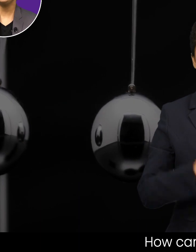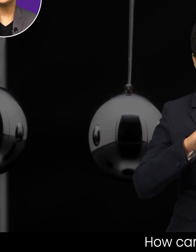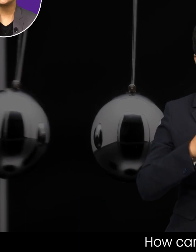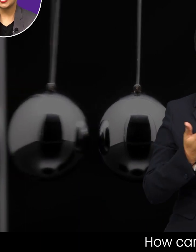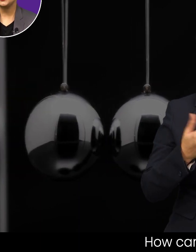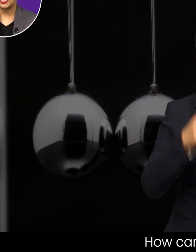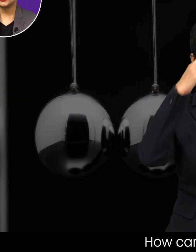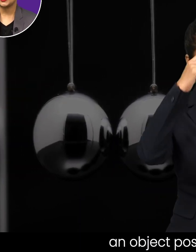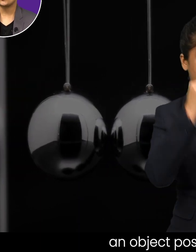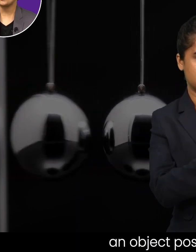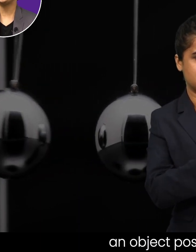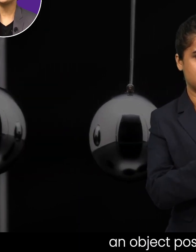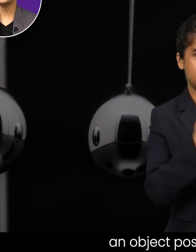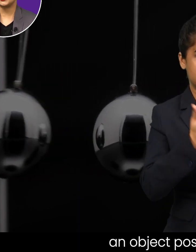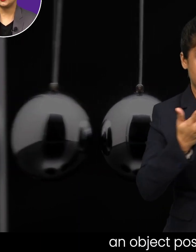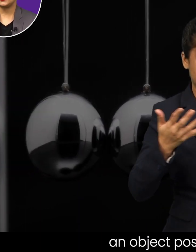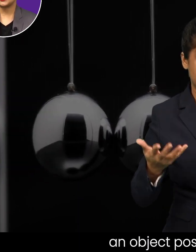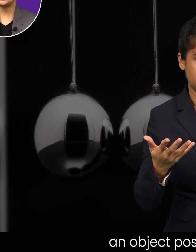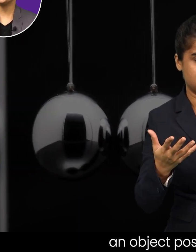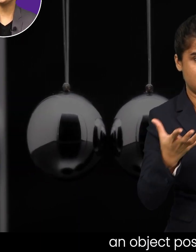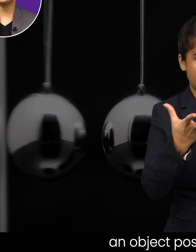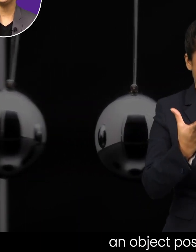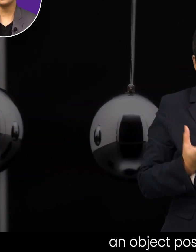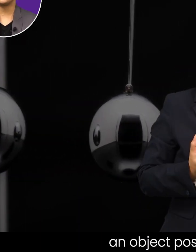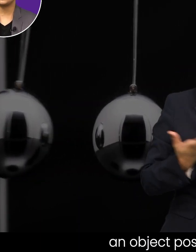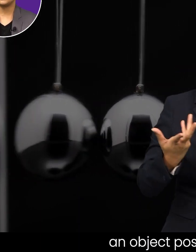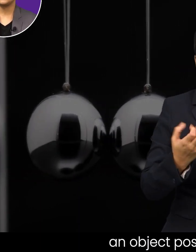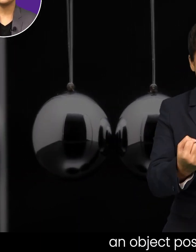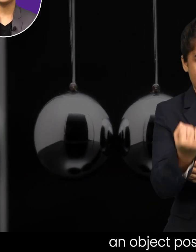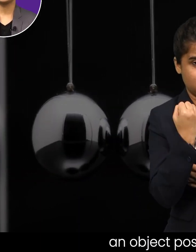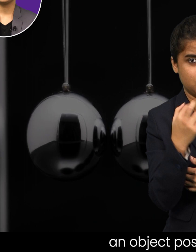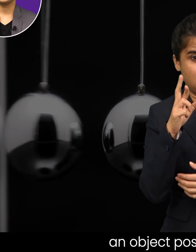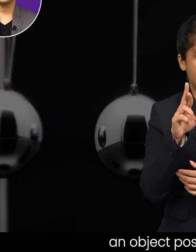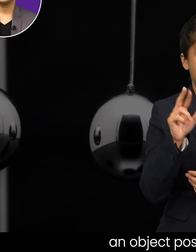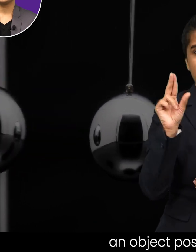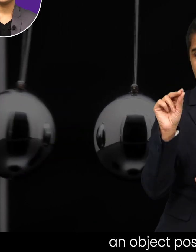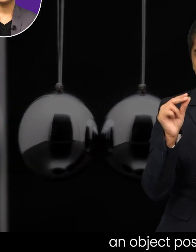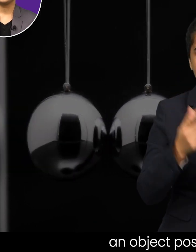How can we decide that an object possesses energy or not?